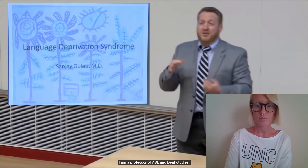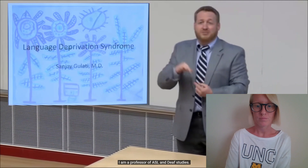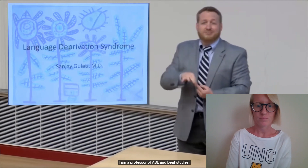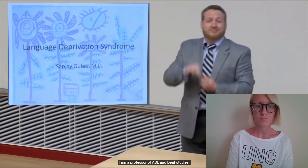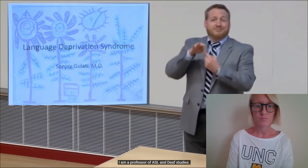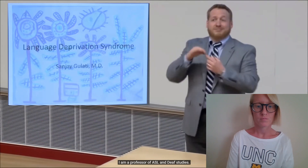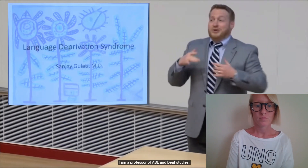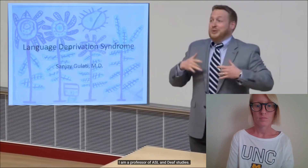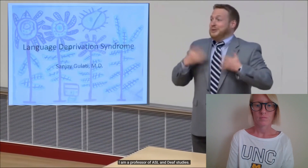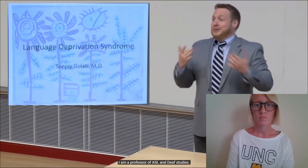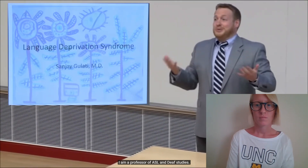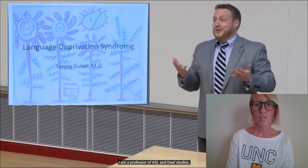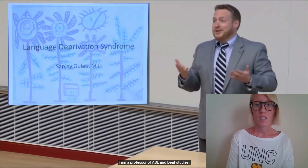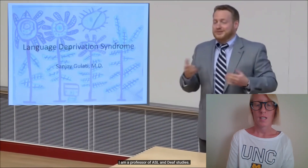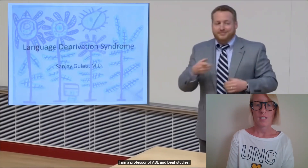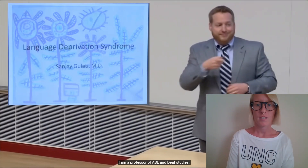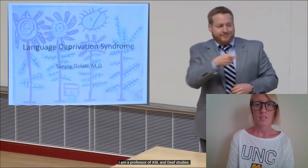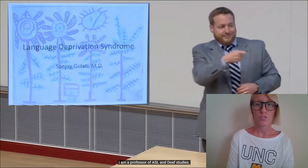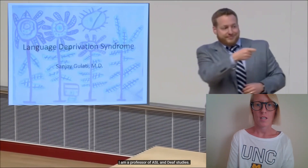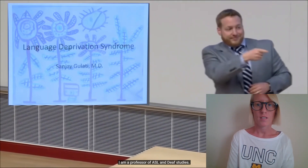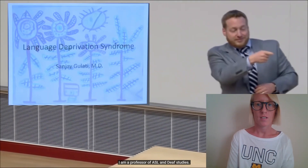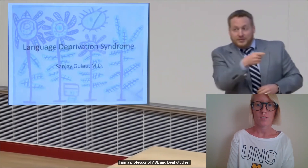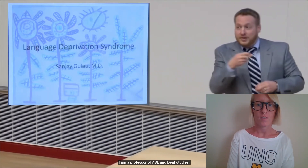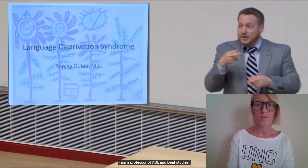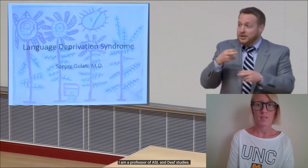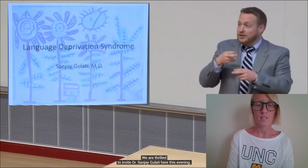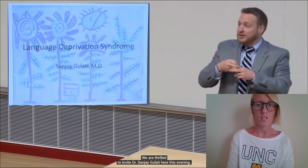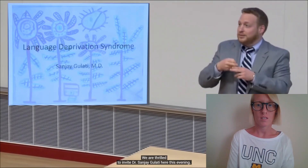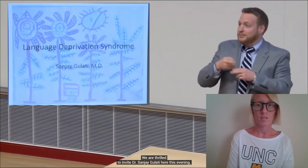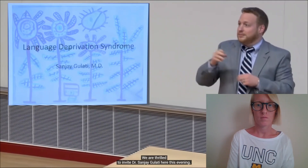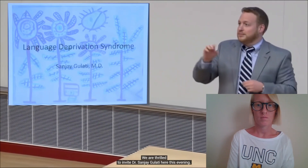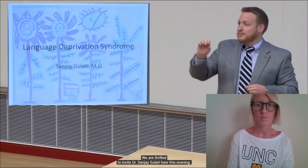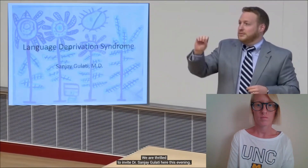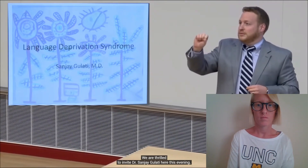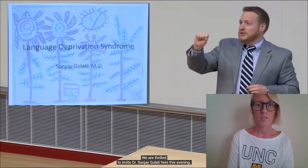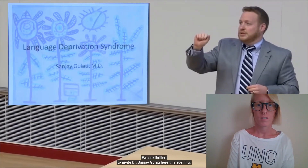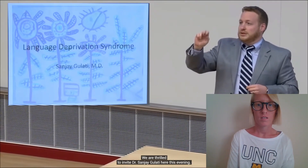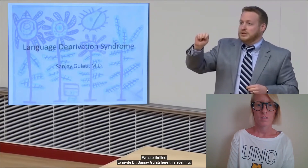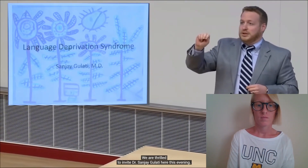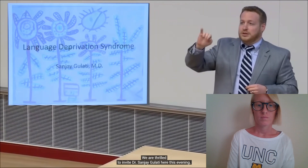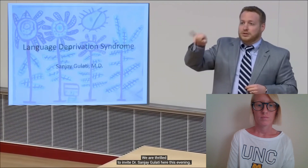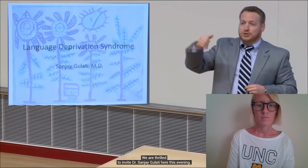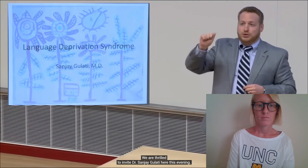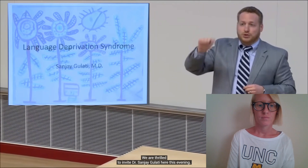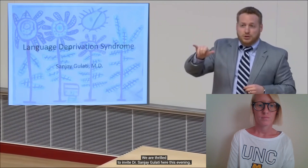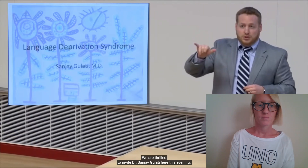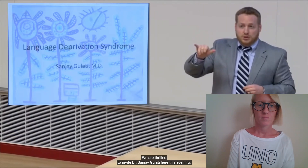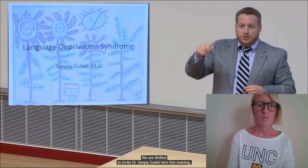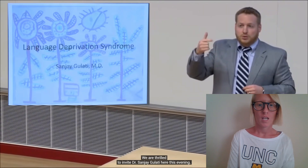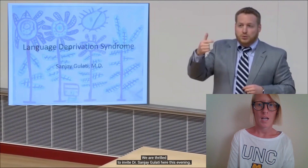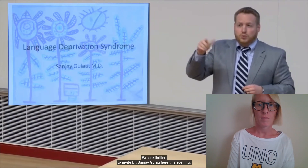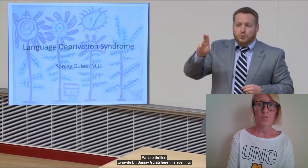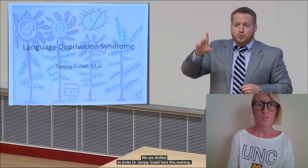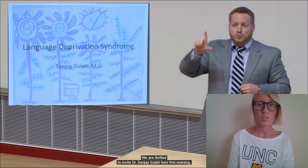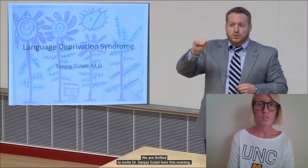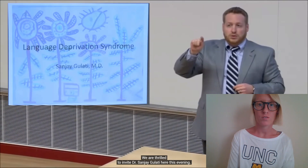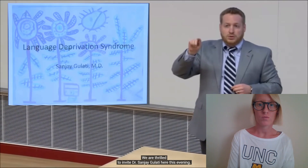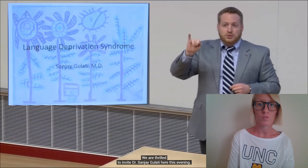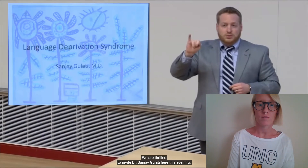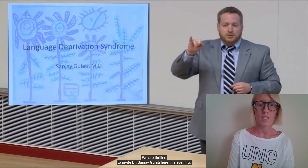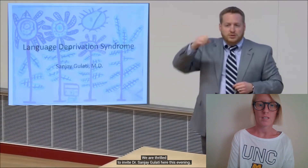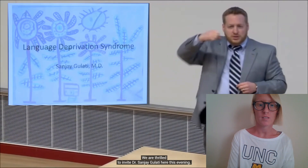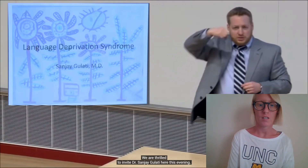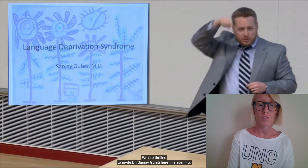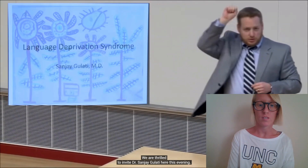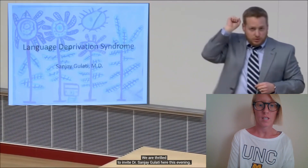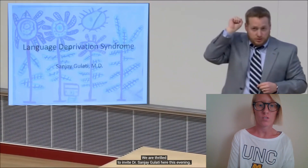Deaf Studies, And I teach ASL Deaf and we're Studies. thrilled to invite Dr. Sanjay I'm thrilled Gulati